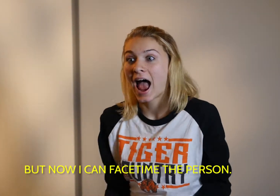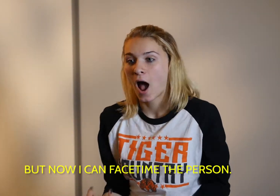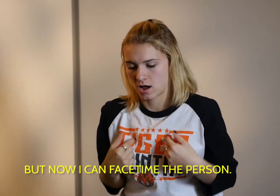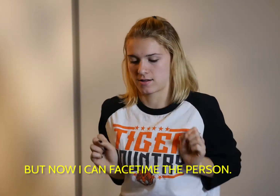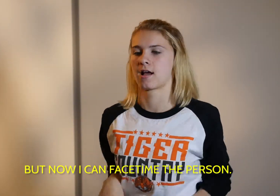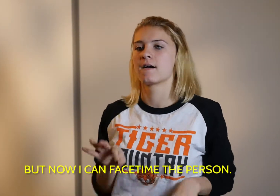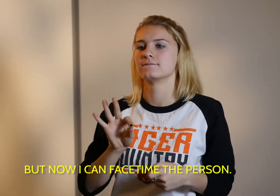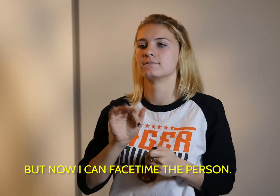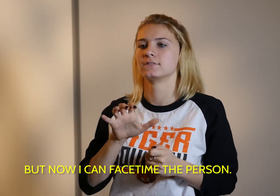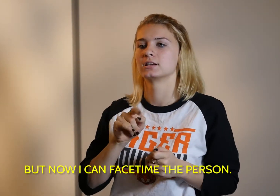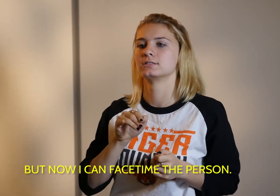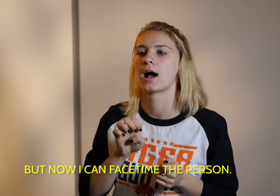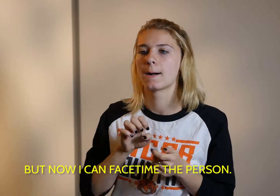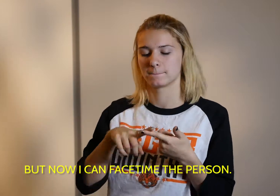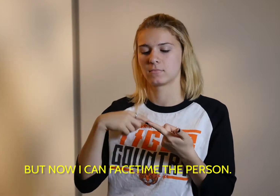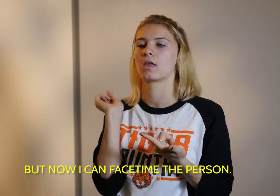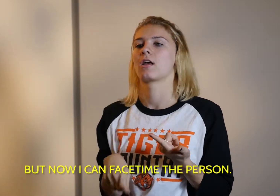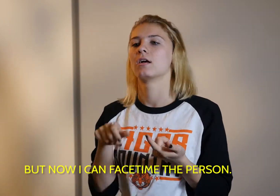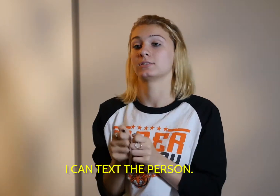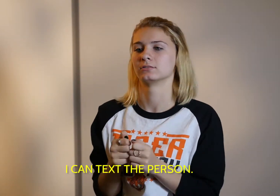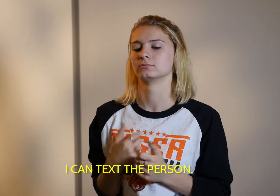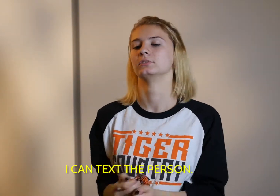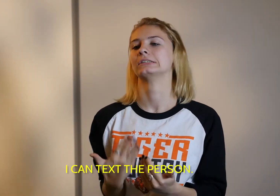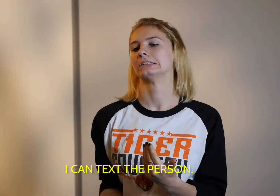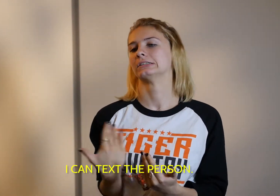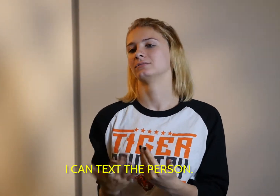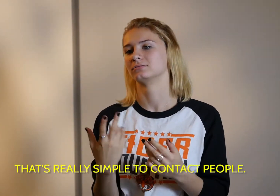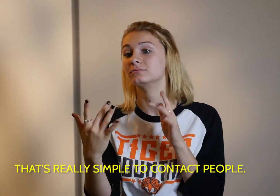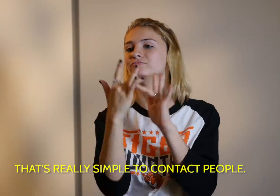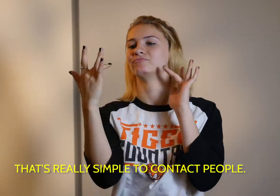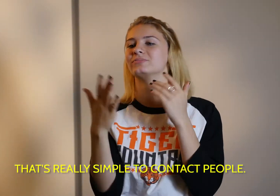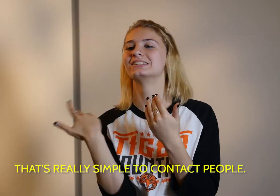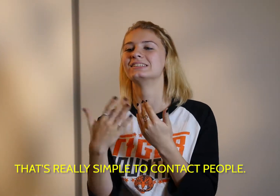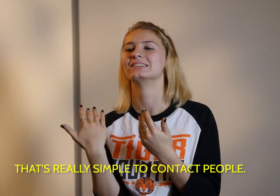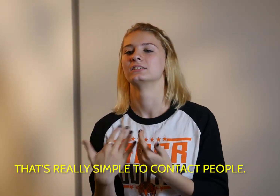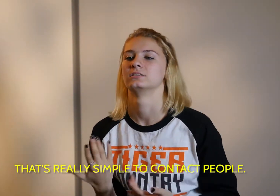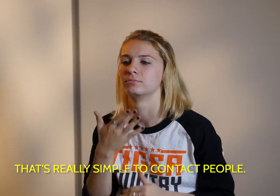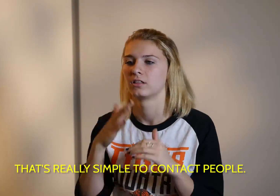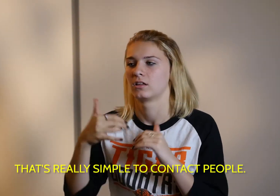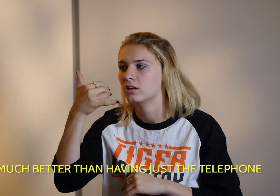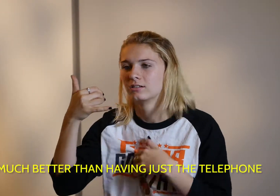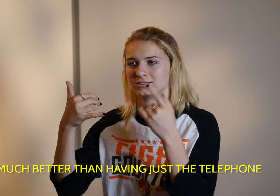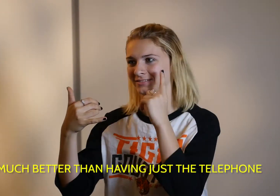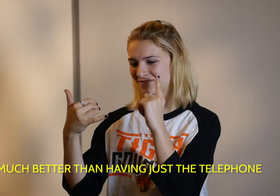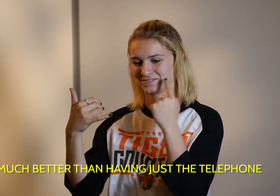now, I can FaceTime the person. I can text the person. It's really, really simple to contact people. Much better than just